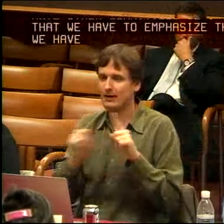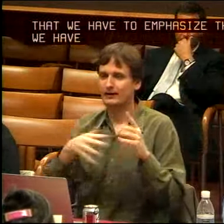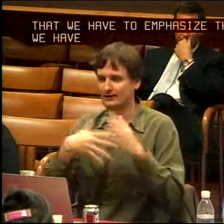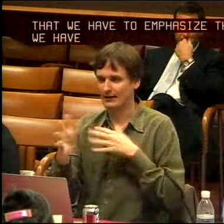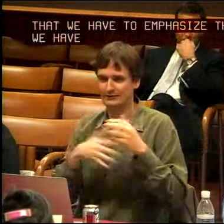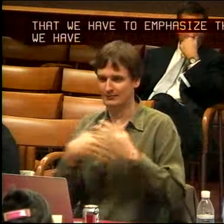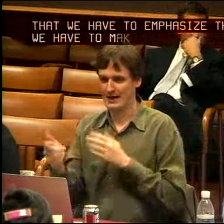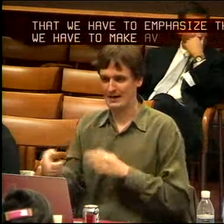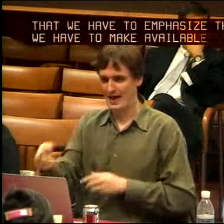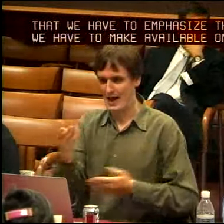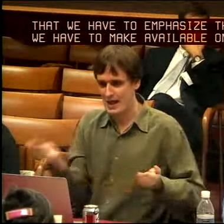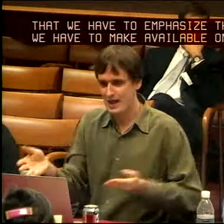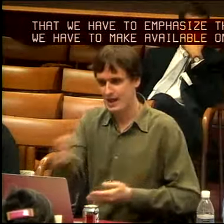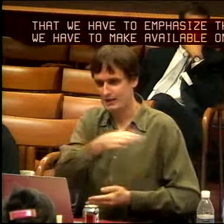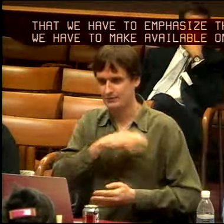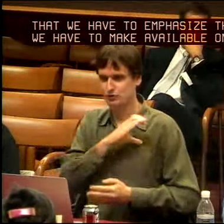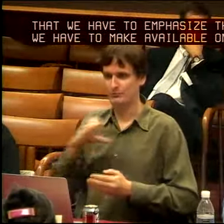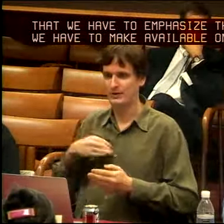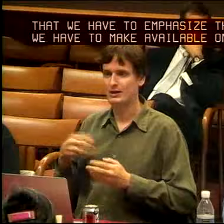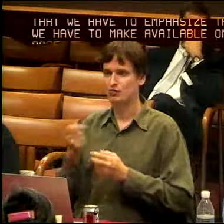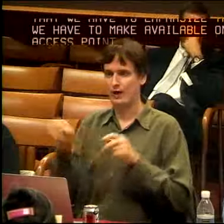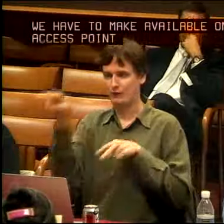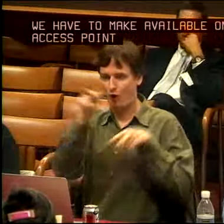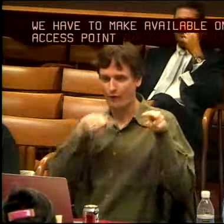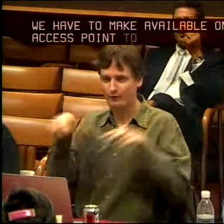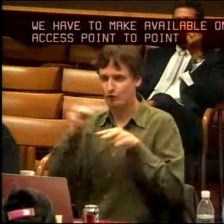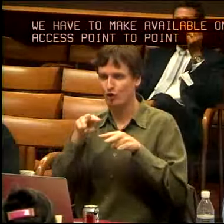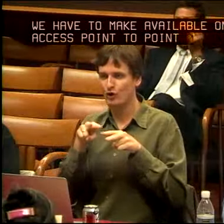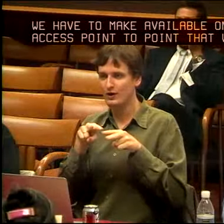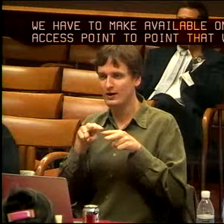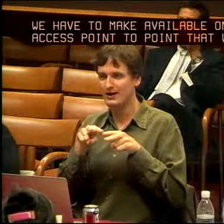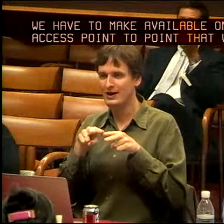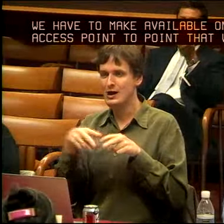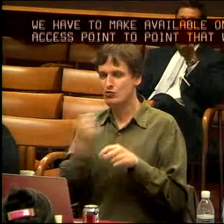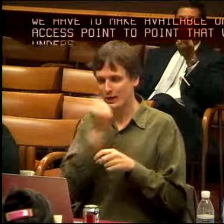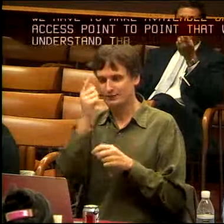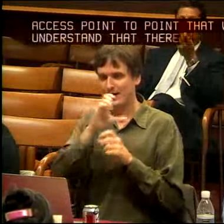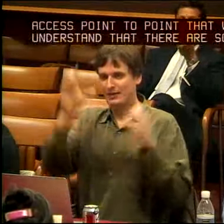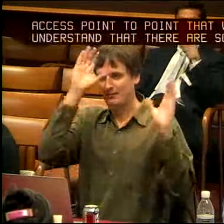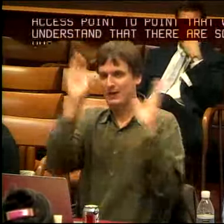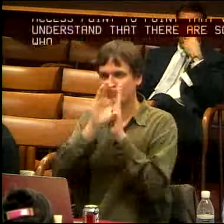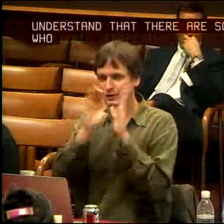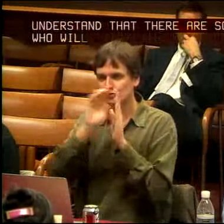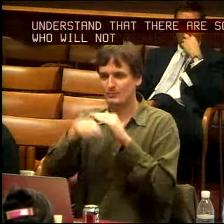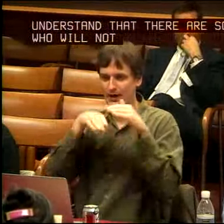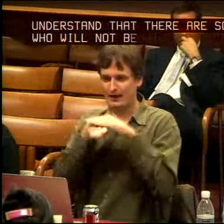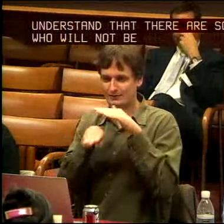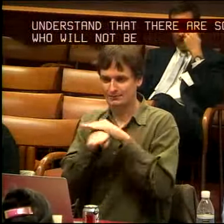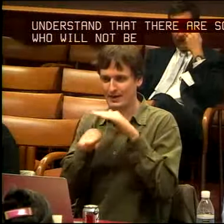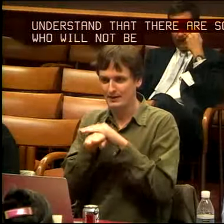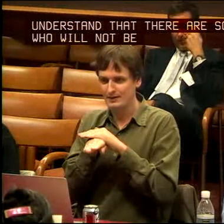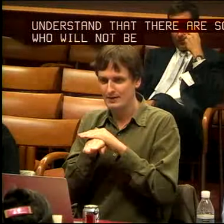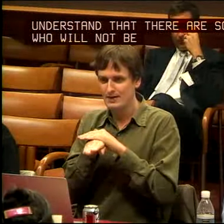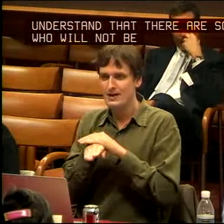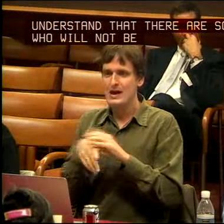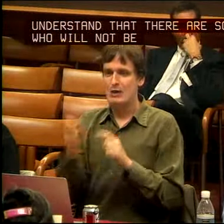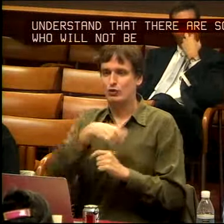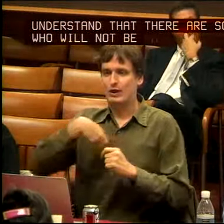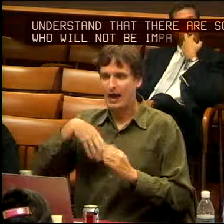not going to be impacted by the FCC, but regardless, here within this committee, we have responsibility for a larger picture, the general picture